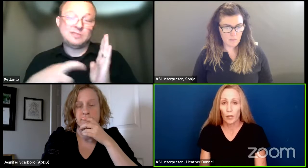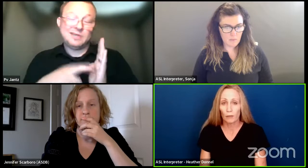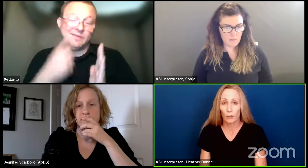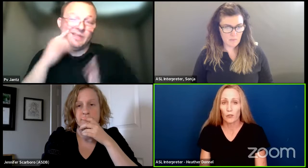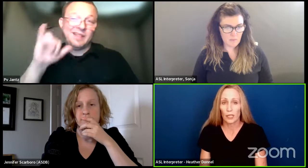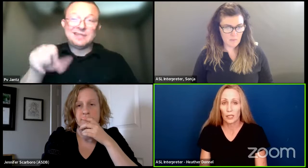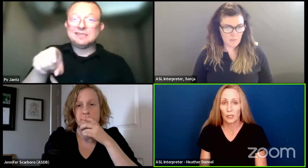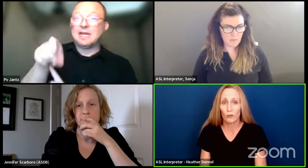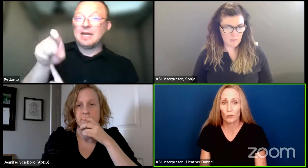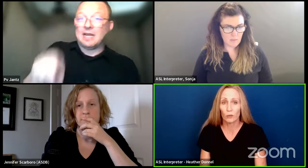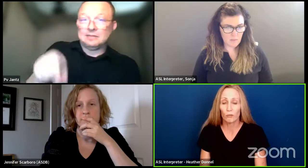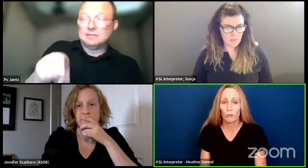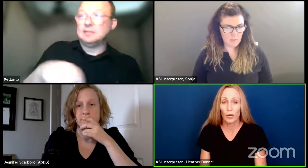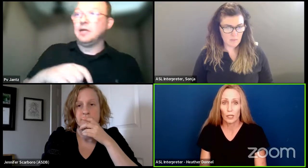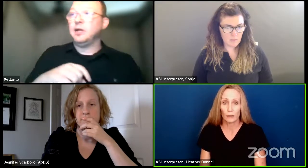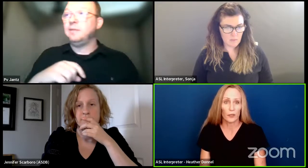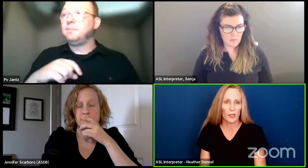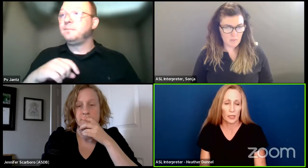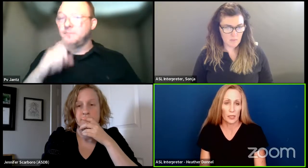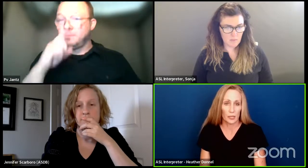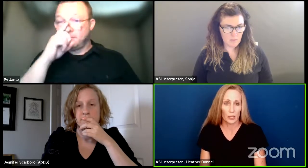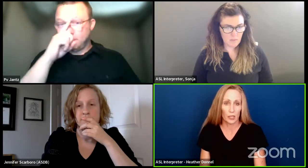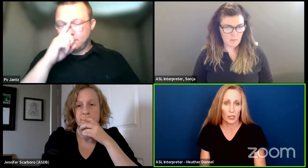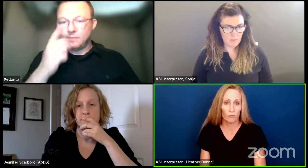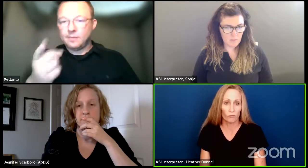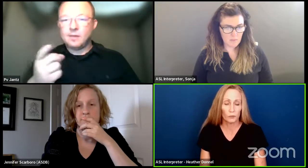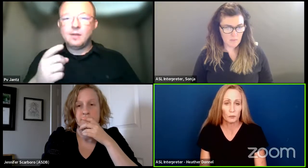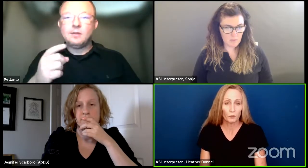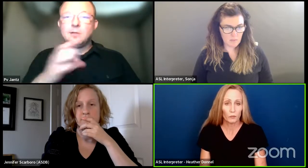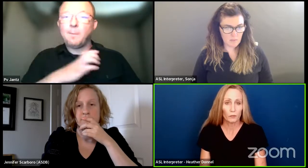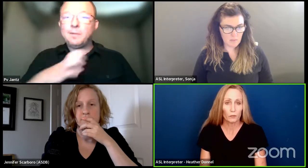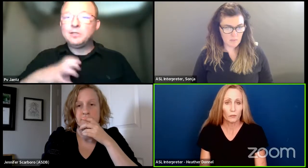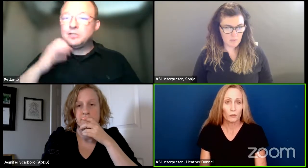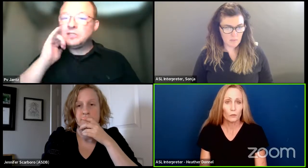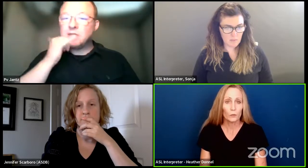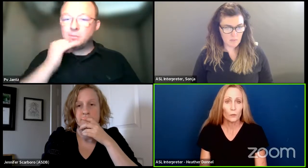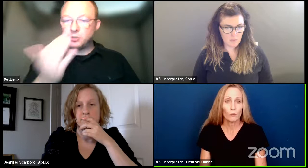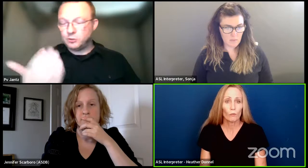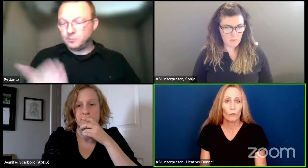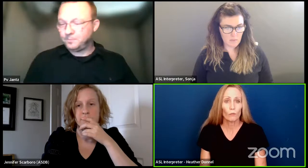one deafblind representative. I definitely think that's necessary.